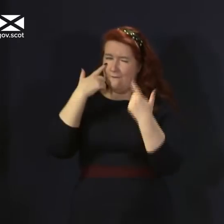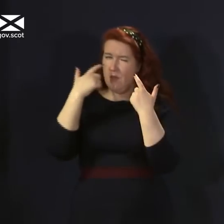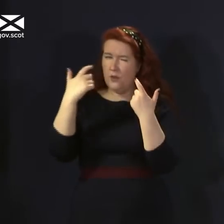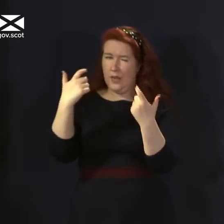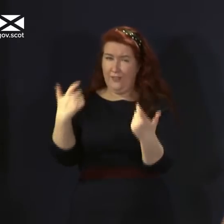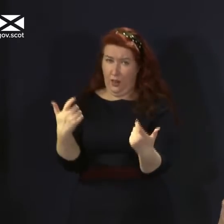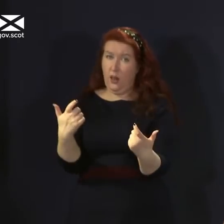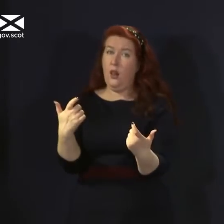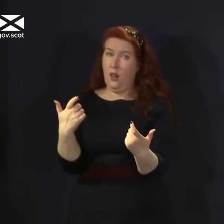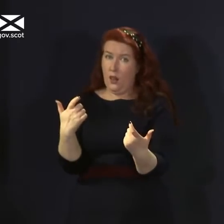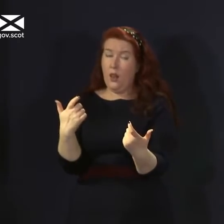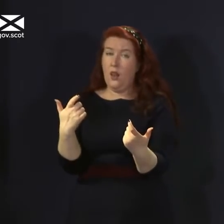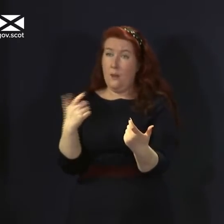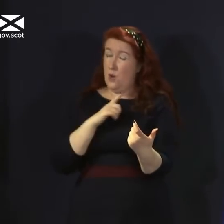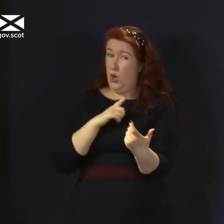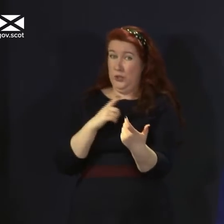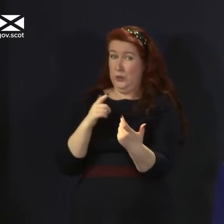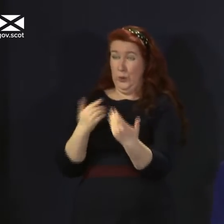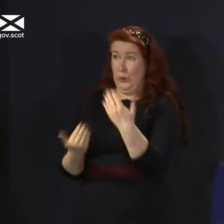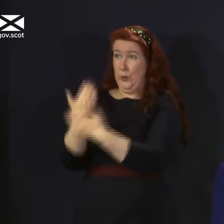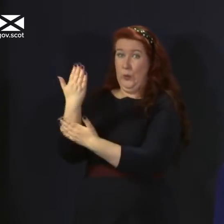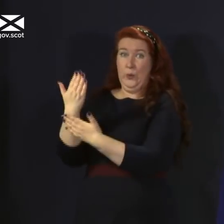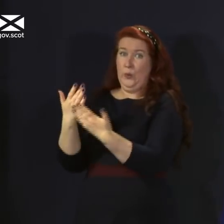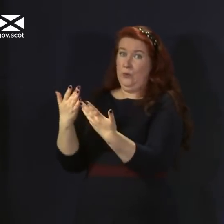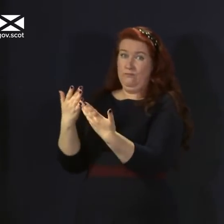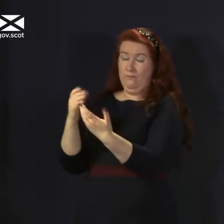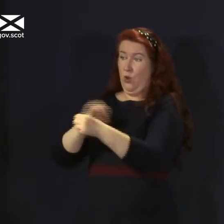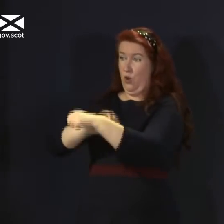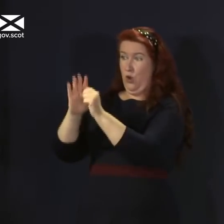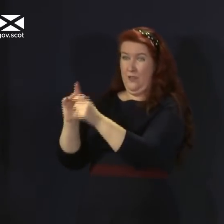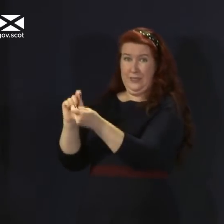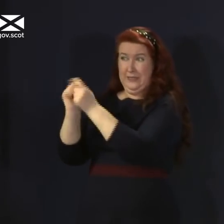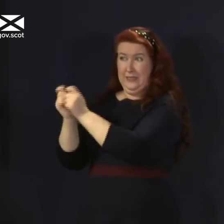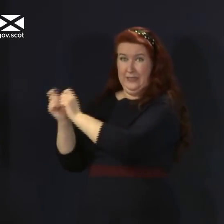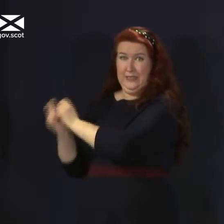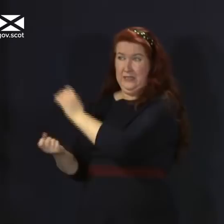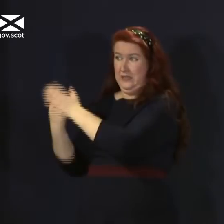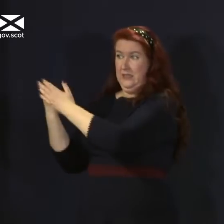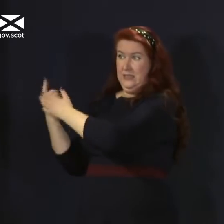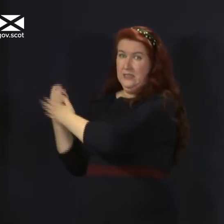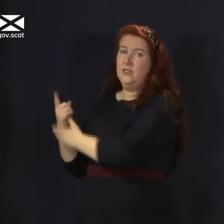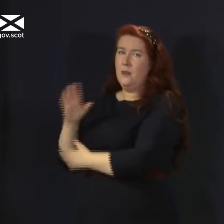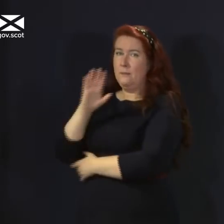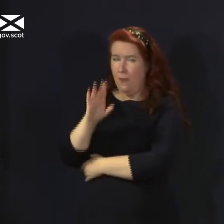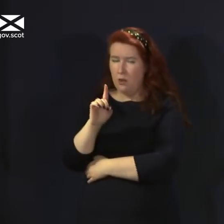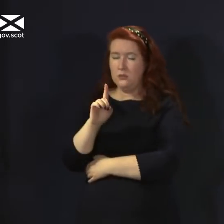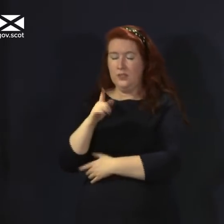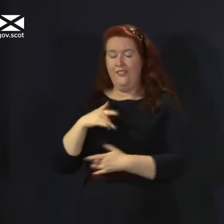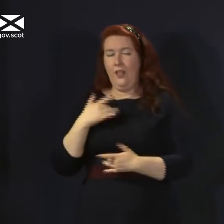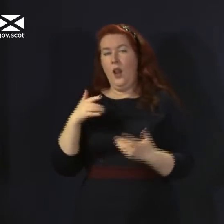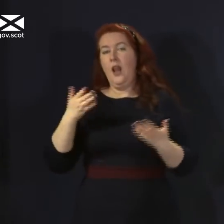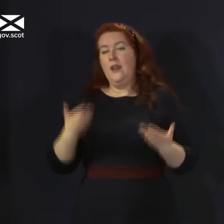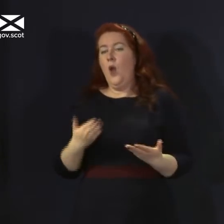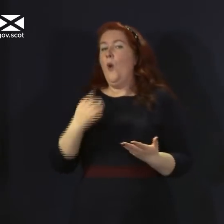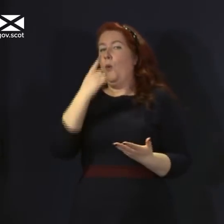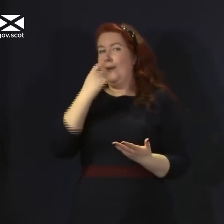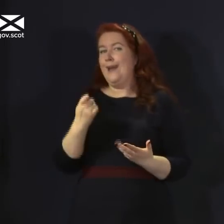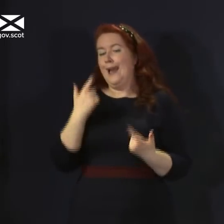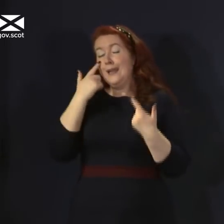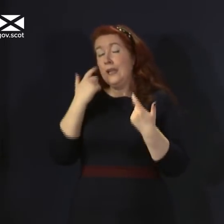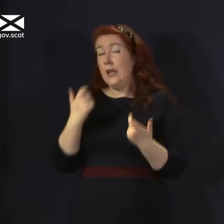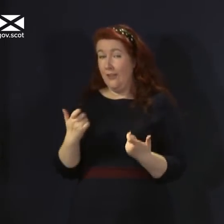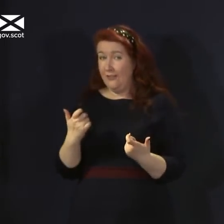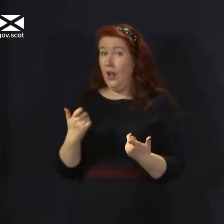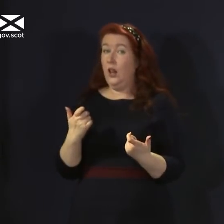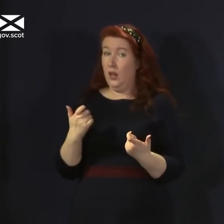travel, given the risk of new variants. But we consider that the situation now allows us to begin a careful move